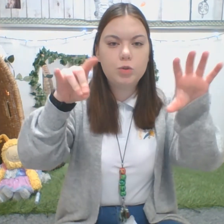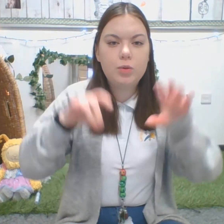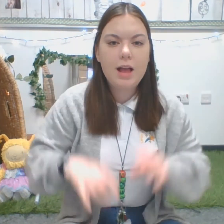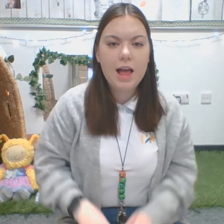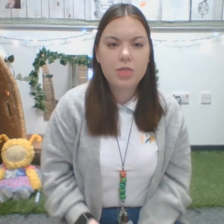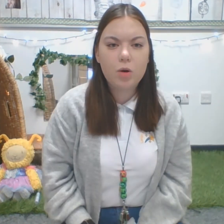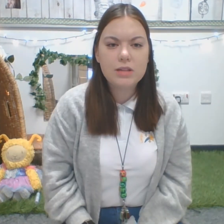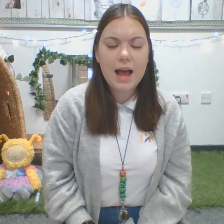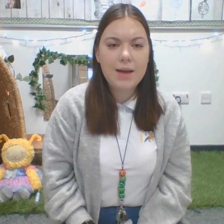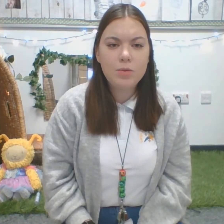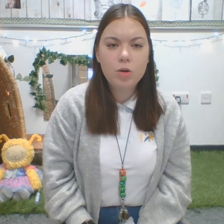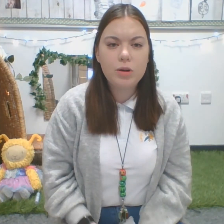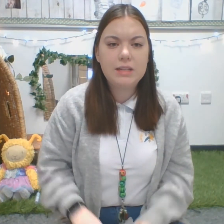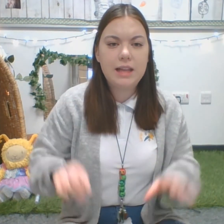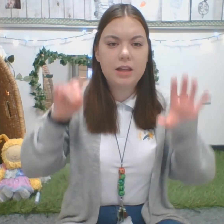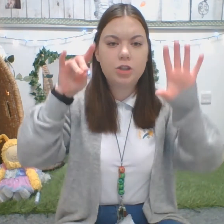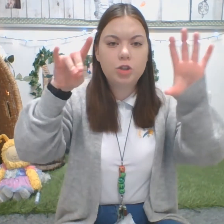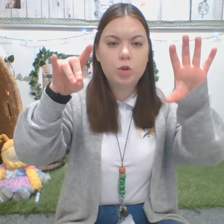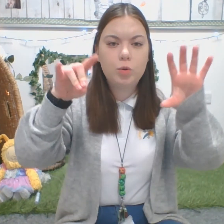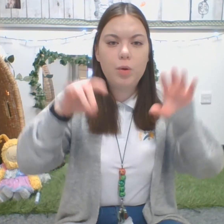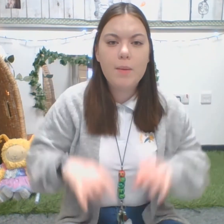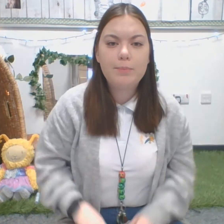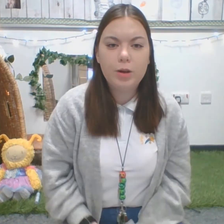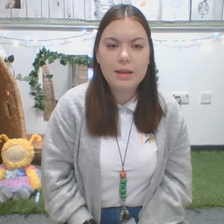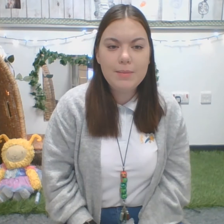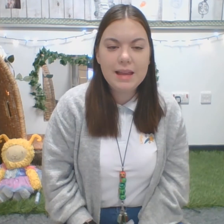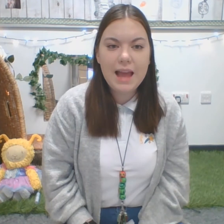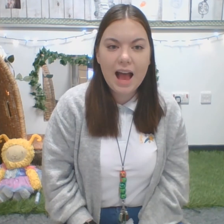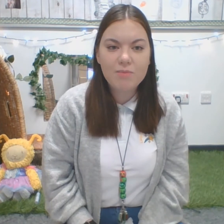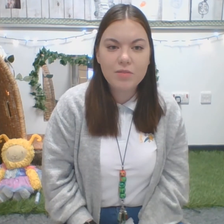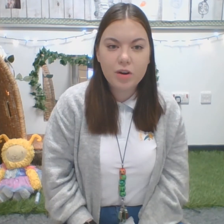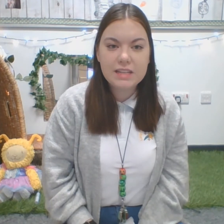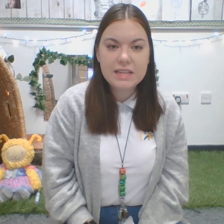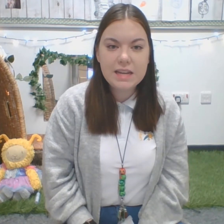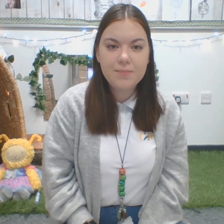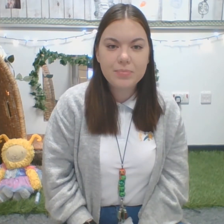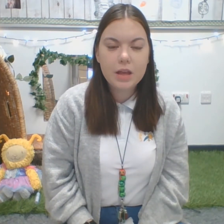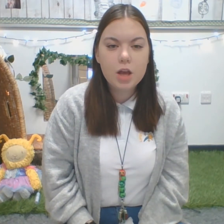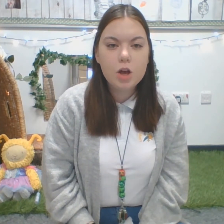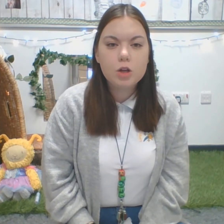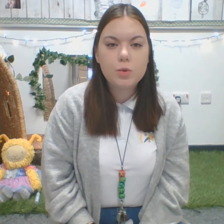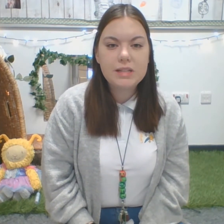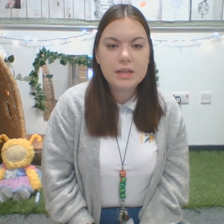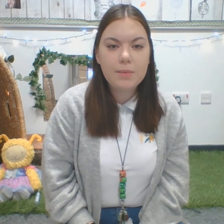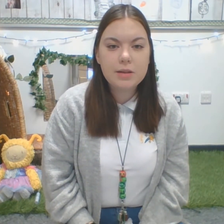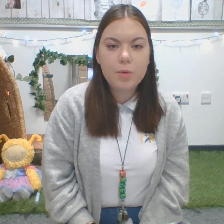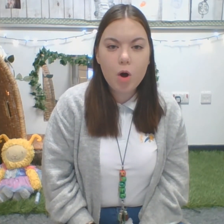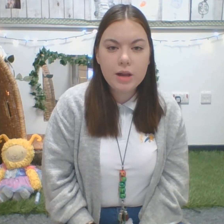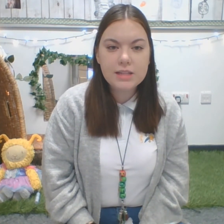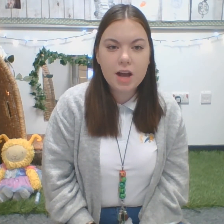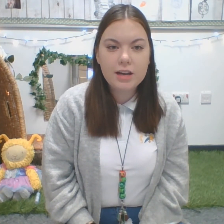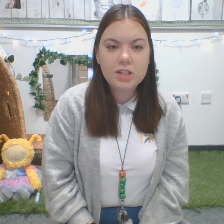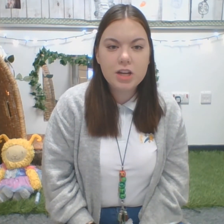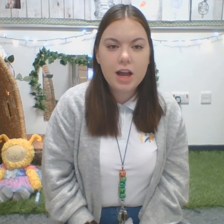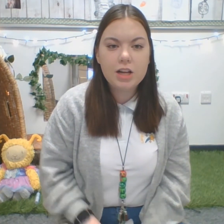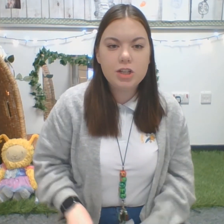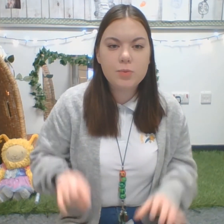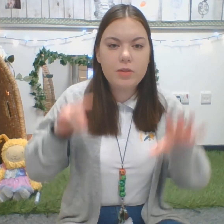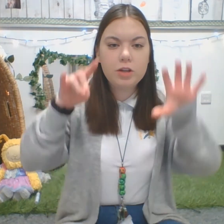and thought, I'm not going to let this troll bully me and have me for his tea. So he summoned up all his courage, and just when the troll